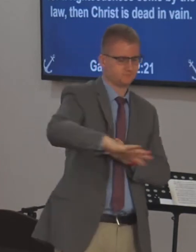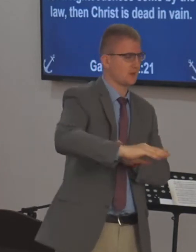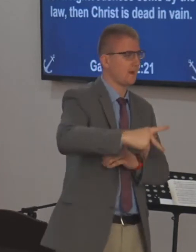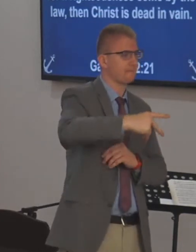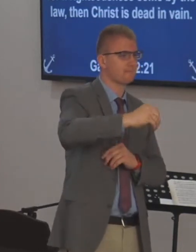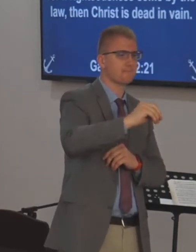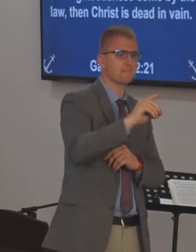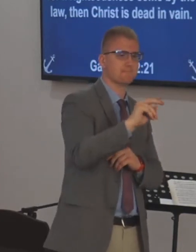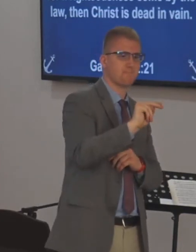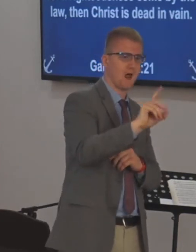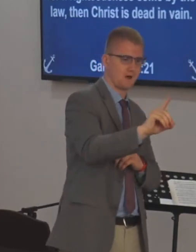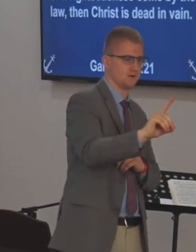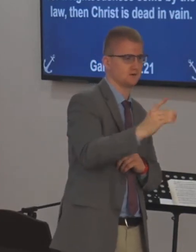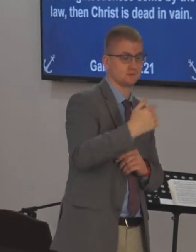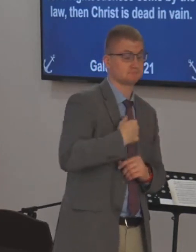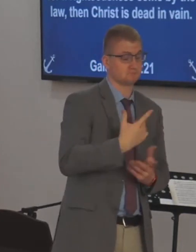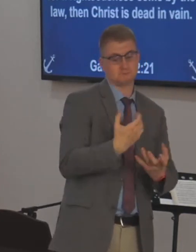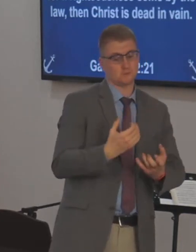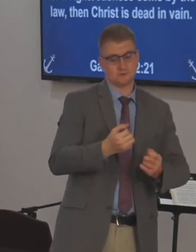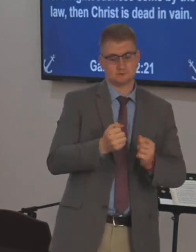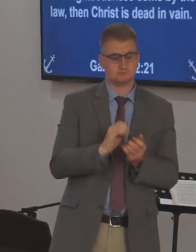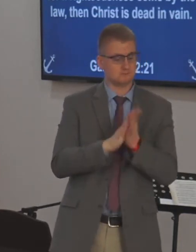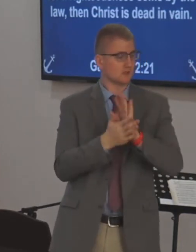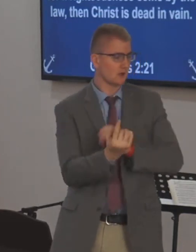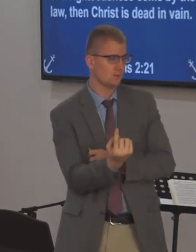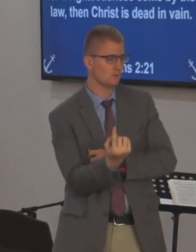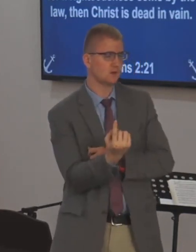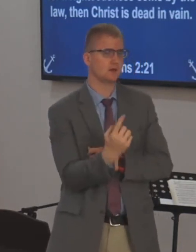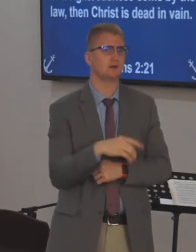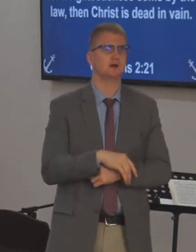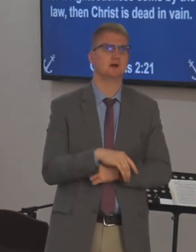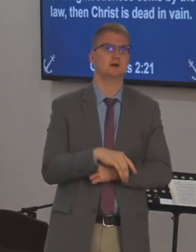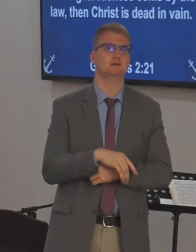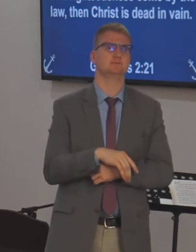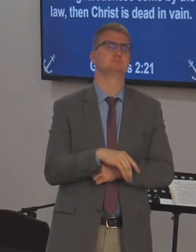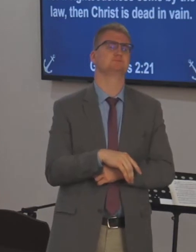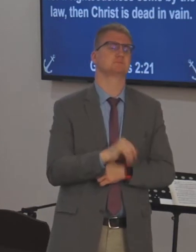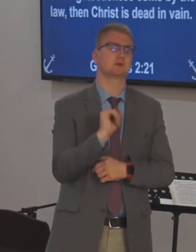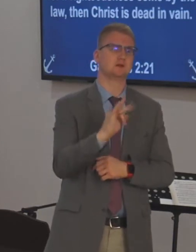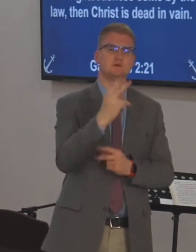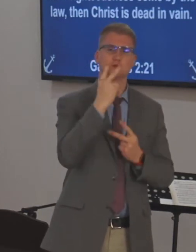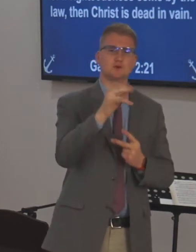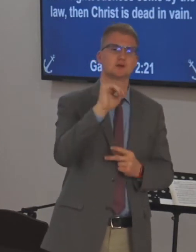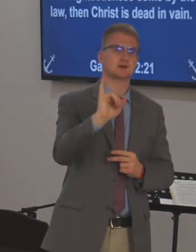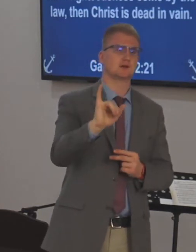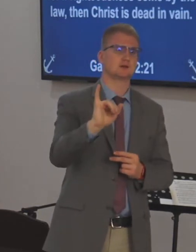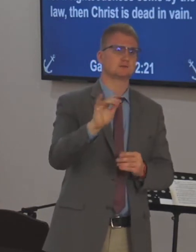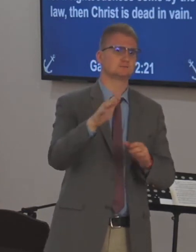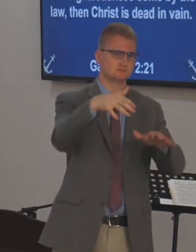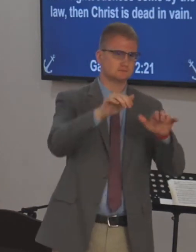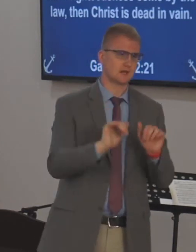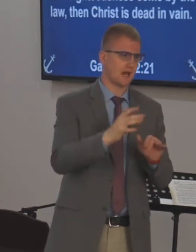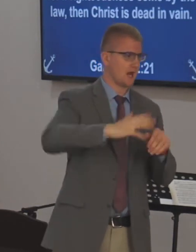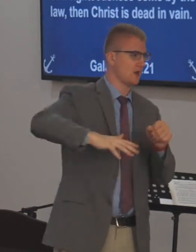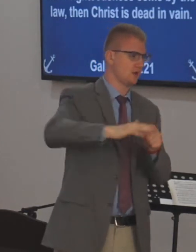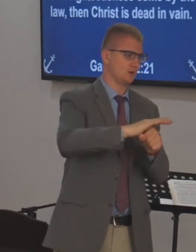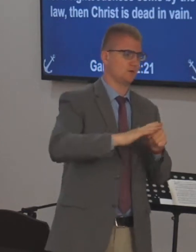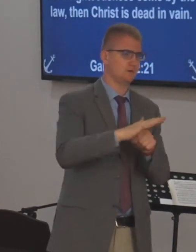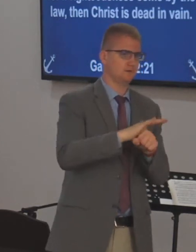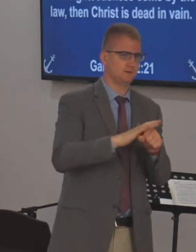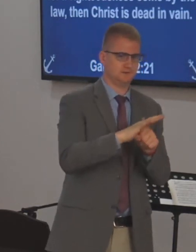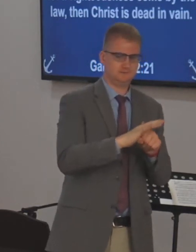that cemetery, the first pond, the big one, it has that big fountain and everything, and we're right across the street up on the